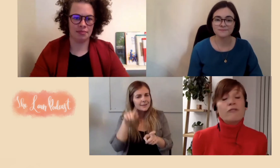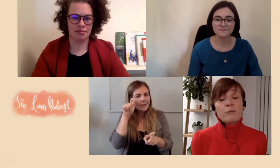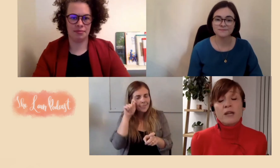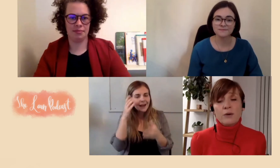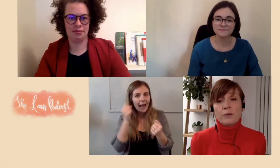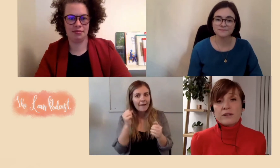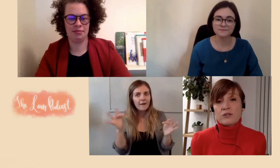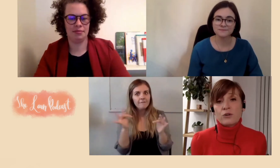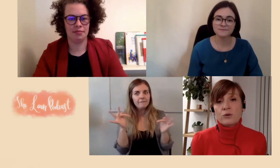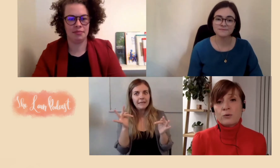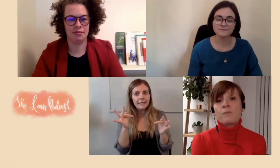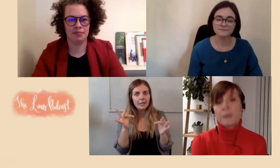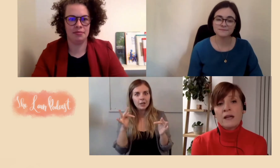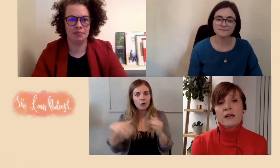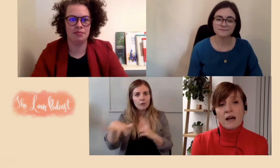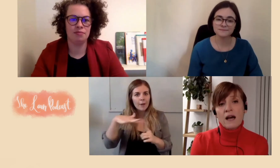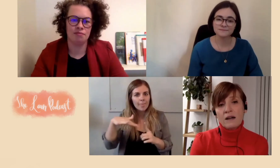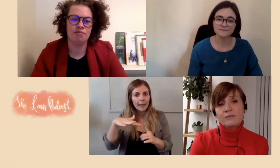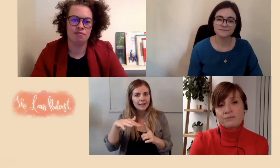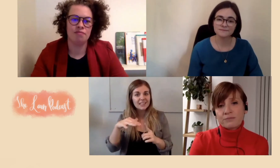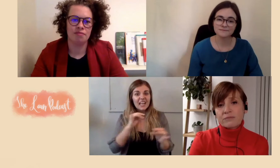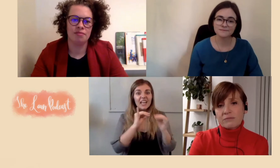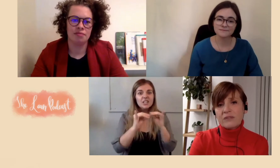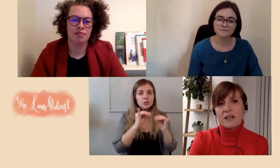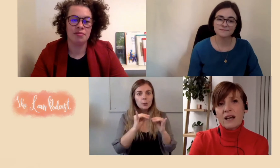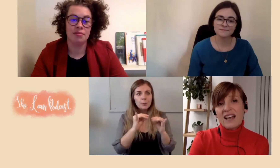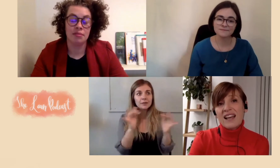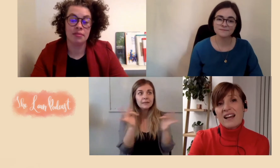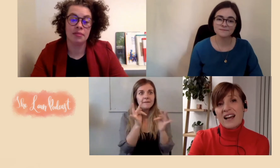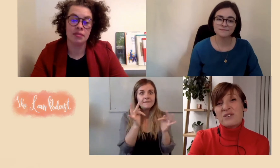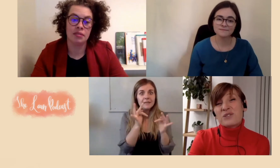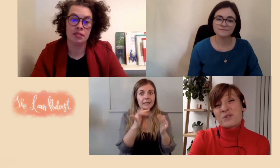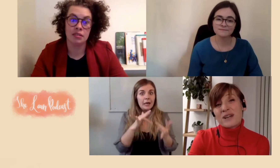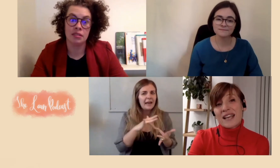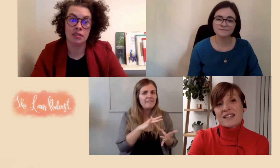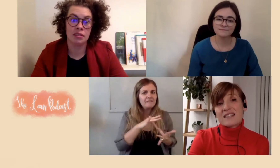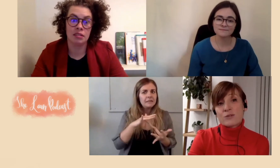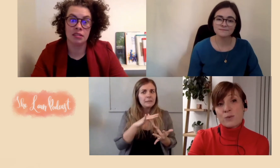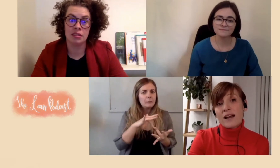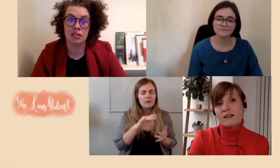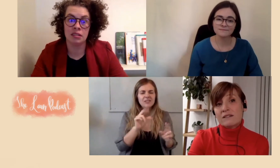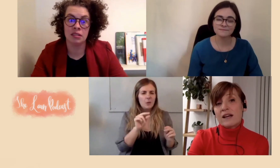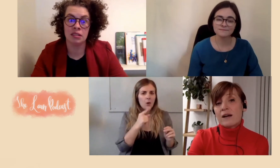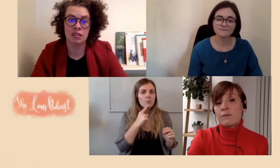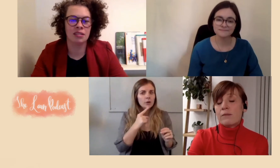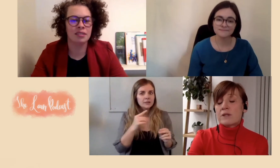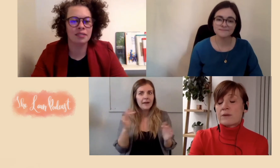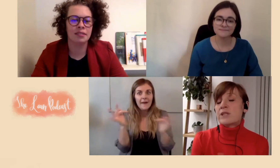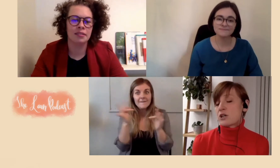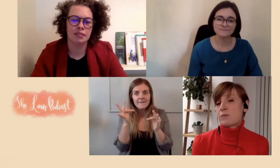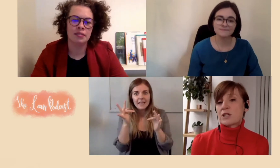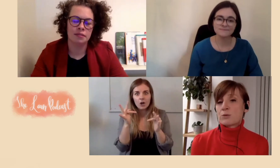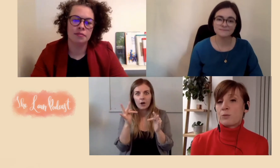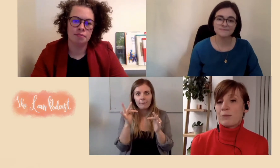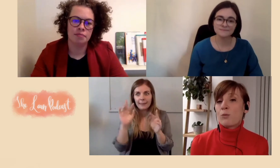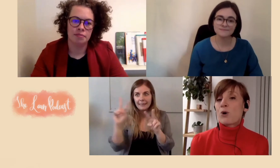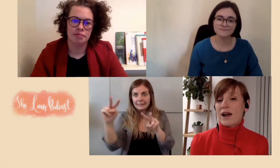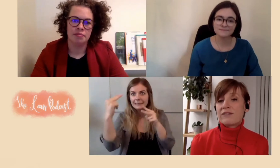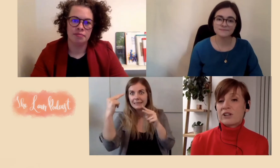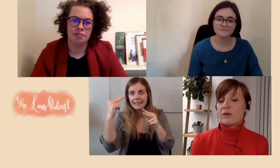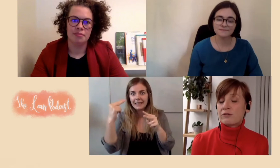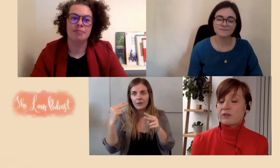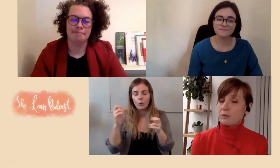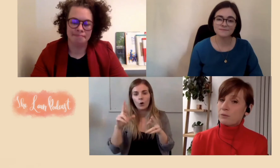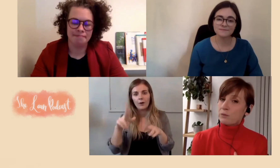about being invisible anymore, but I certainly think there's a fear around being present. And in my role as a